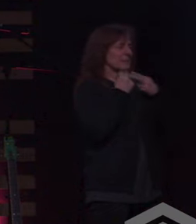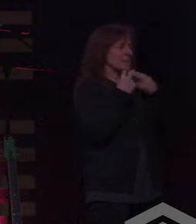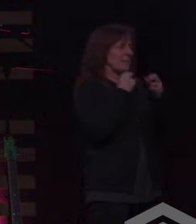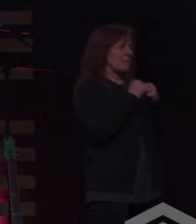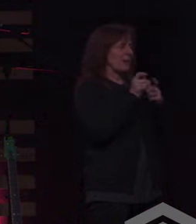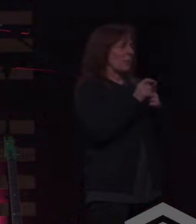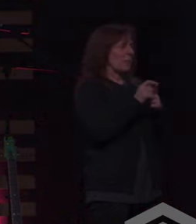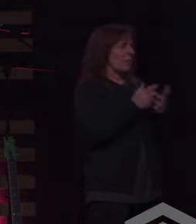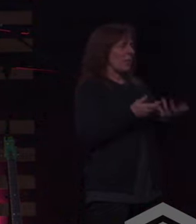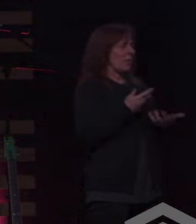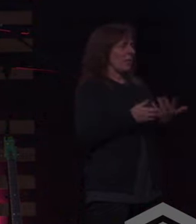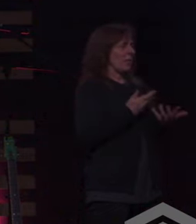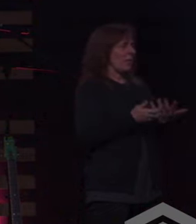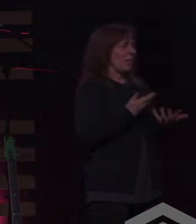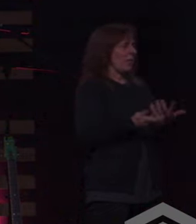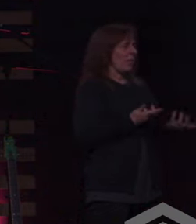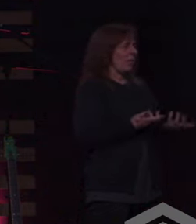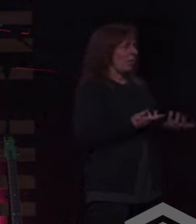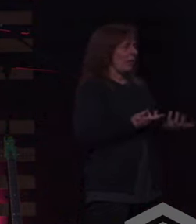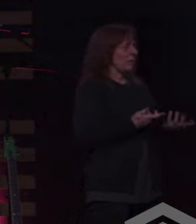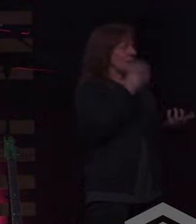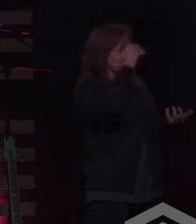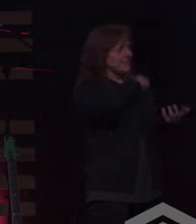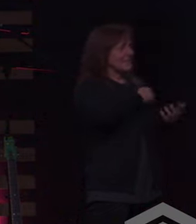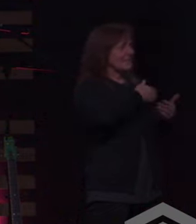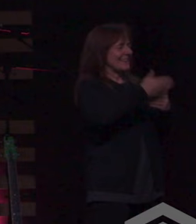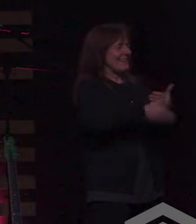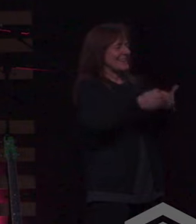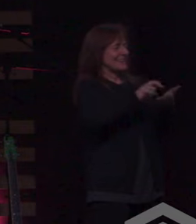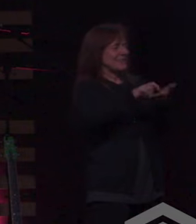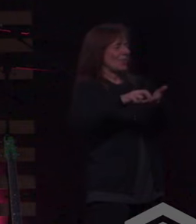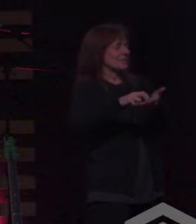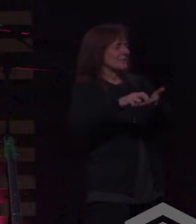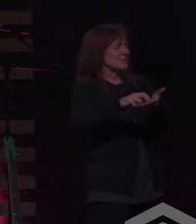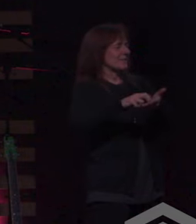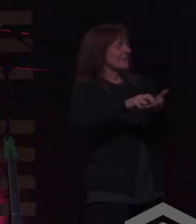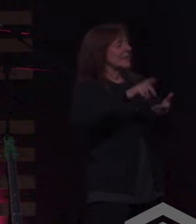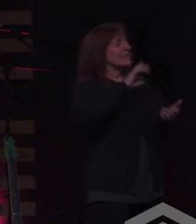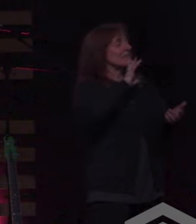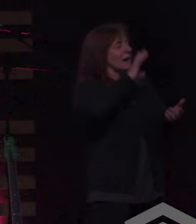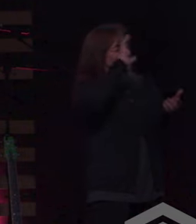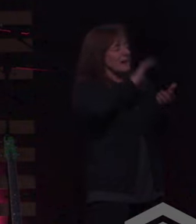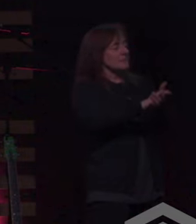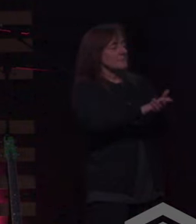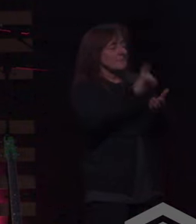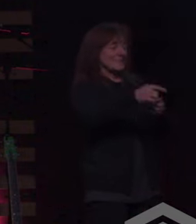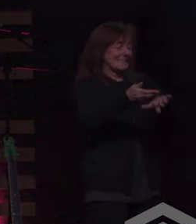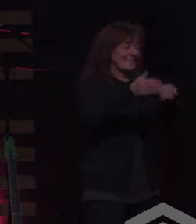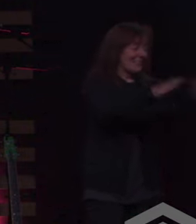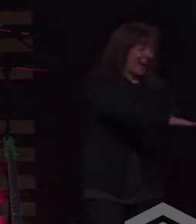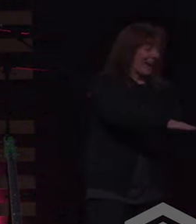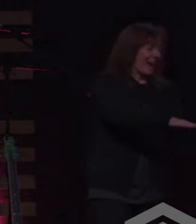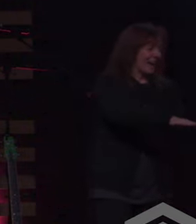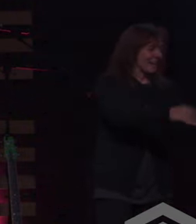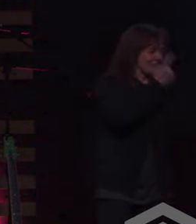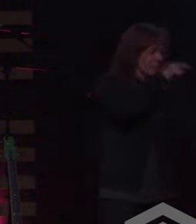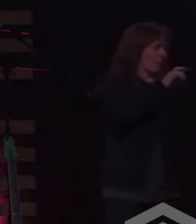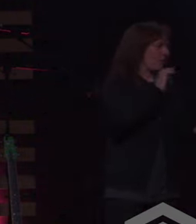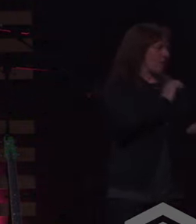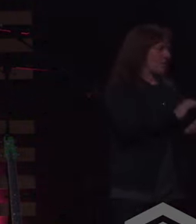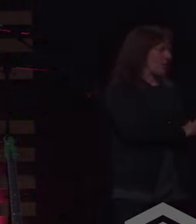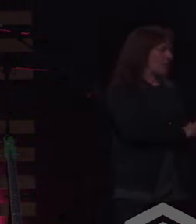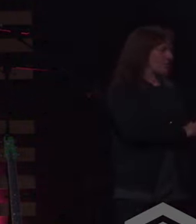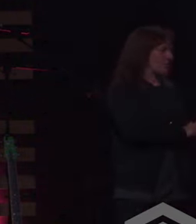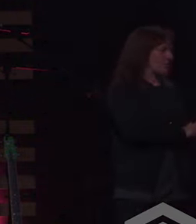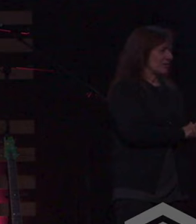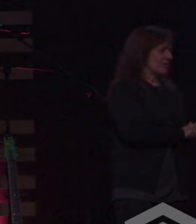that one and we don't continue to go to the next verses that talk about literally, husbands are called to die to themselves for their marriage. We get